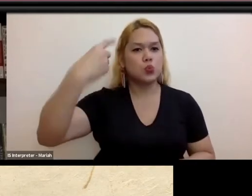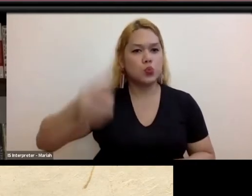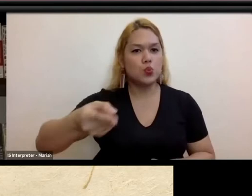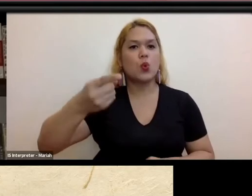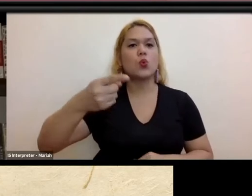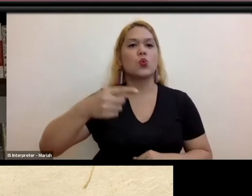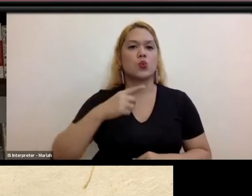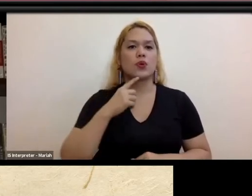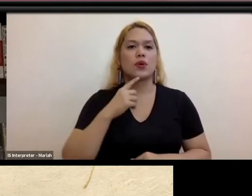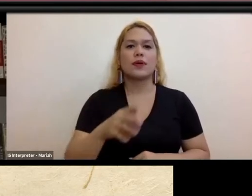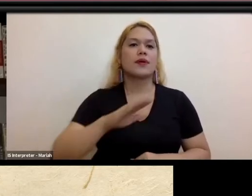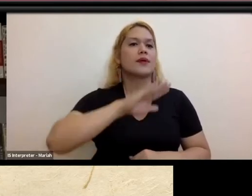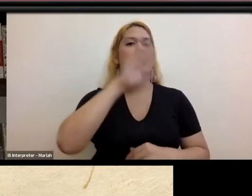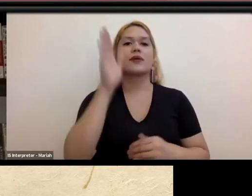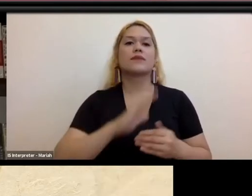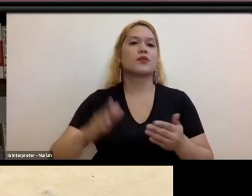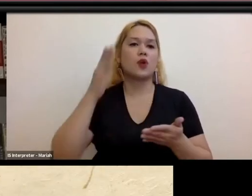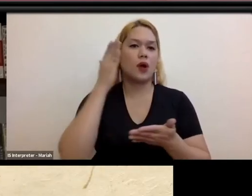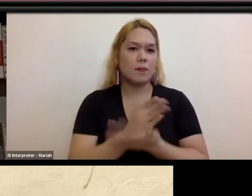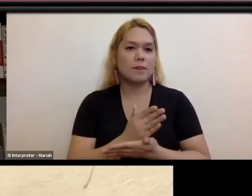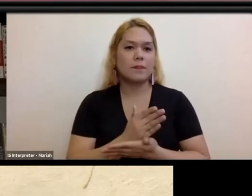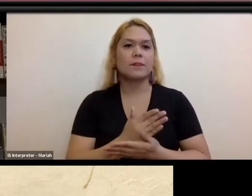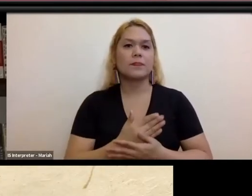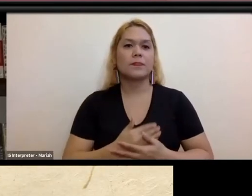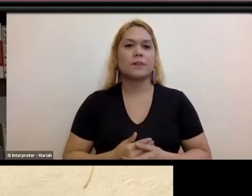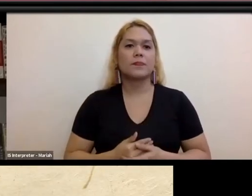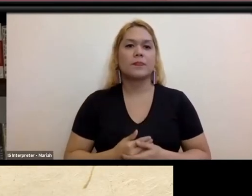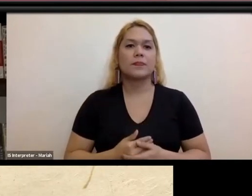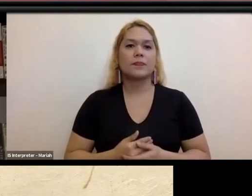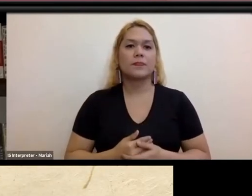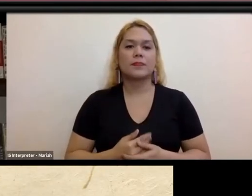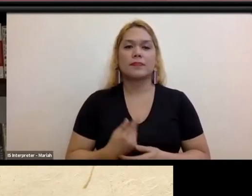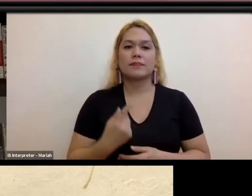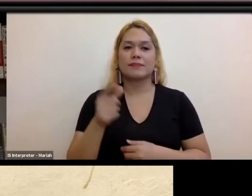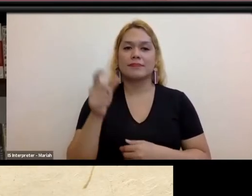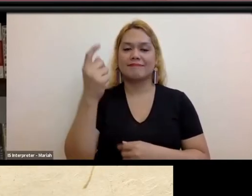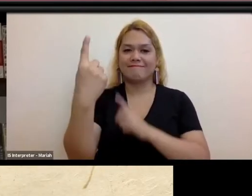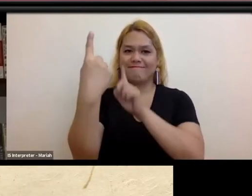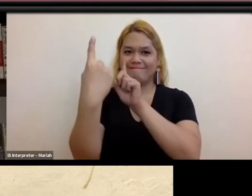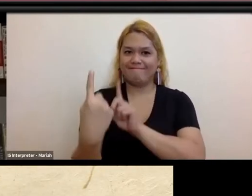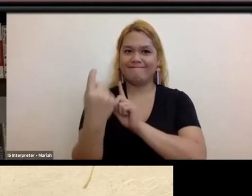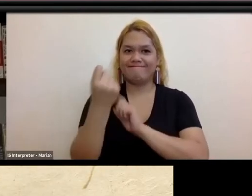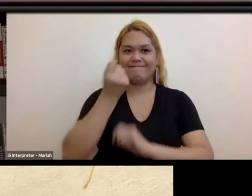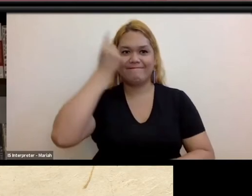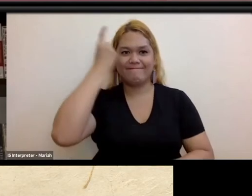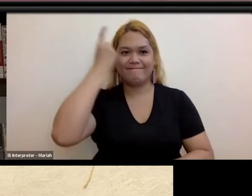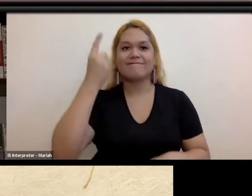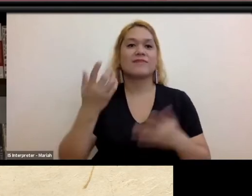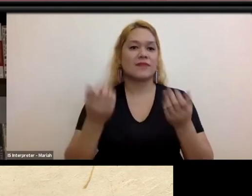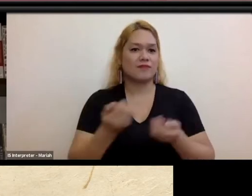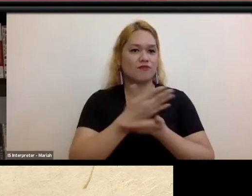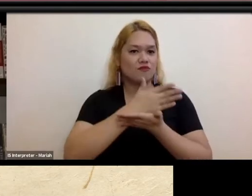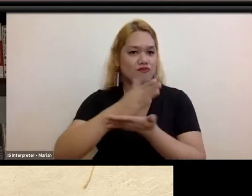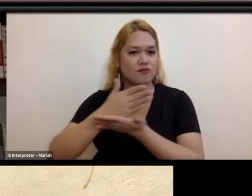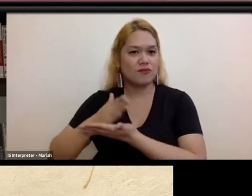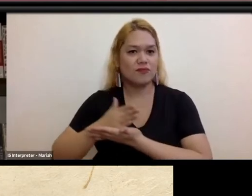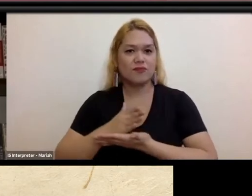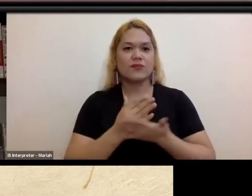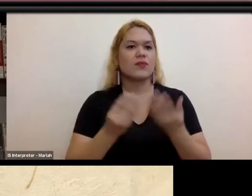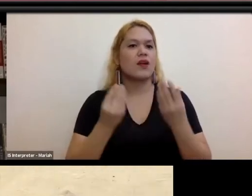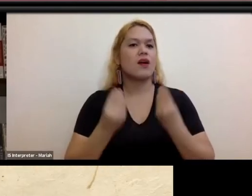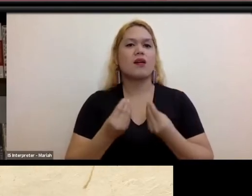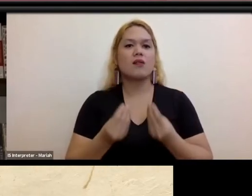this thing we share relies not on how our cups graze each other, tested by the plague